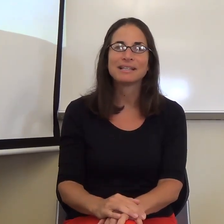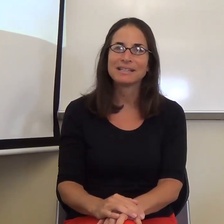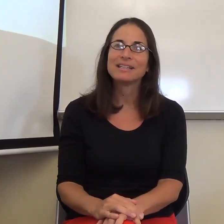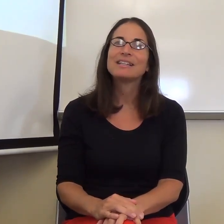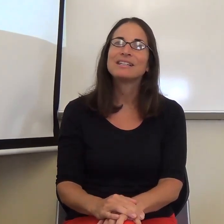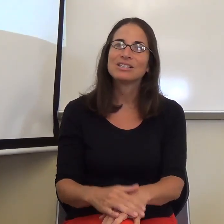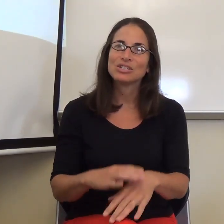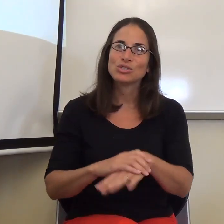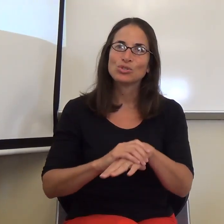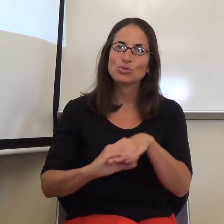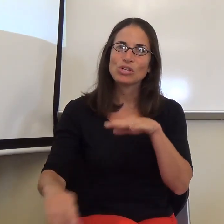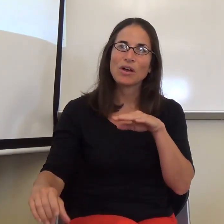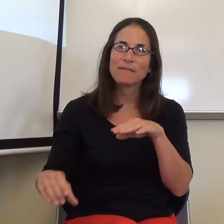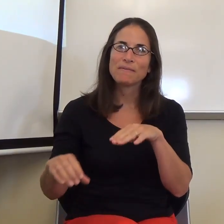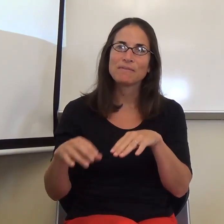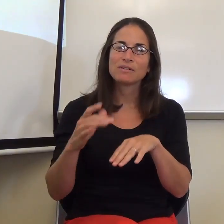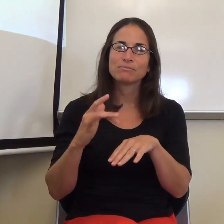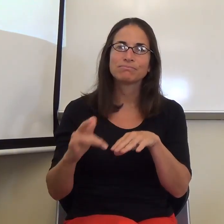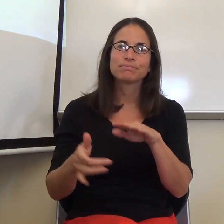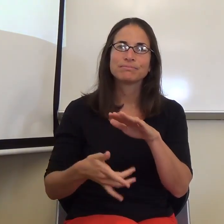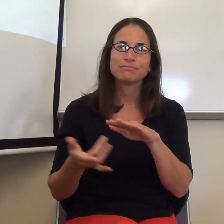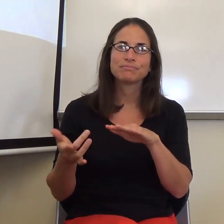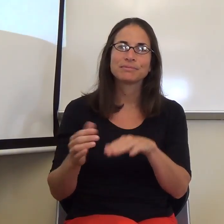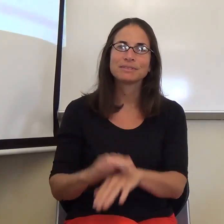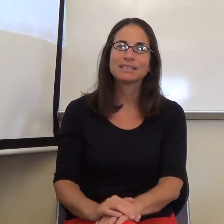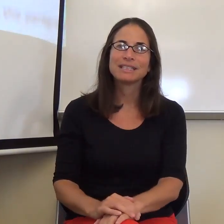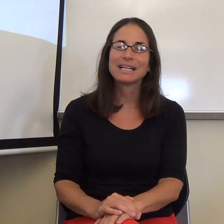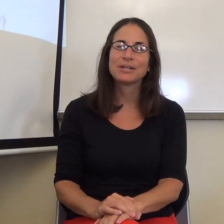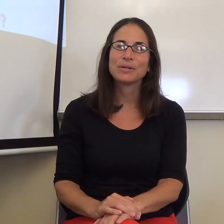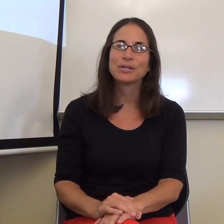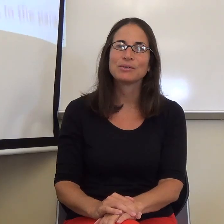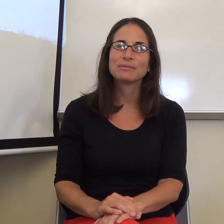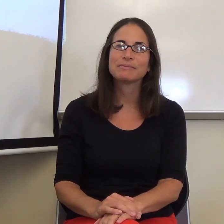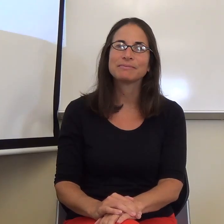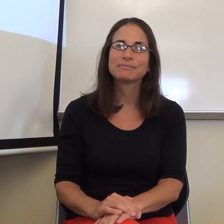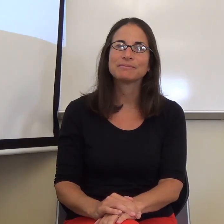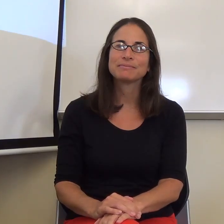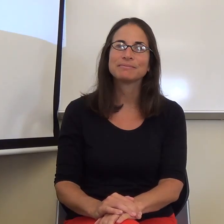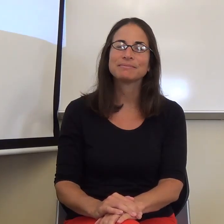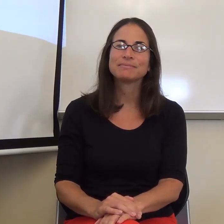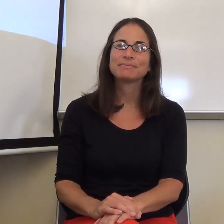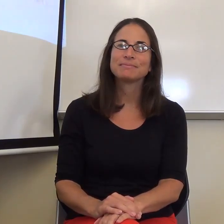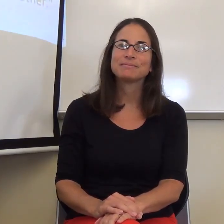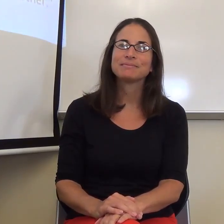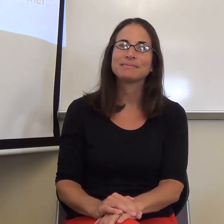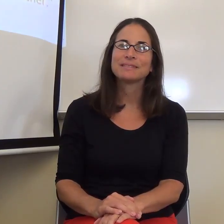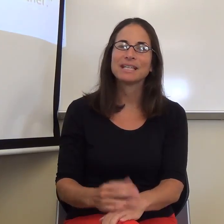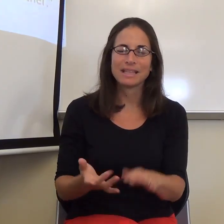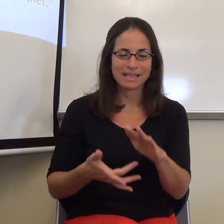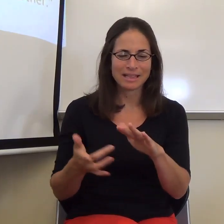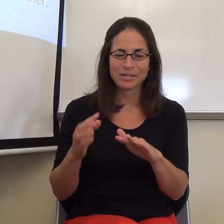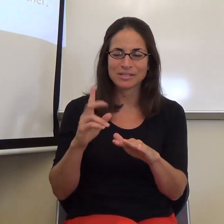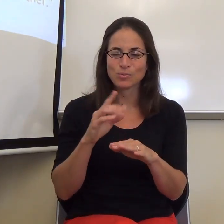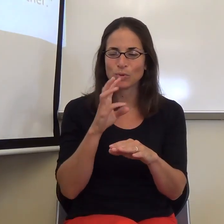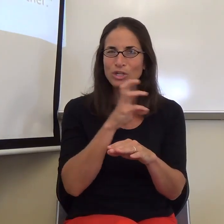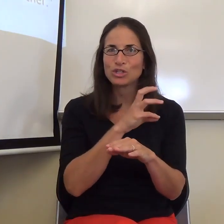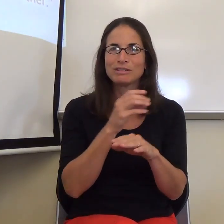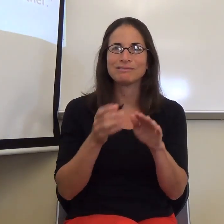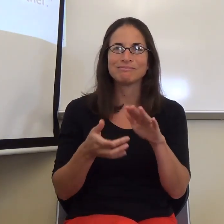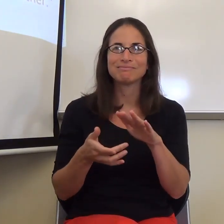my version of it. So, like I said, I don't care if you